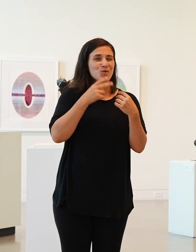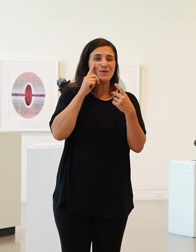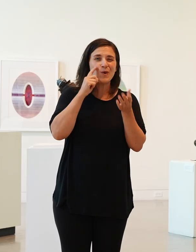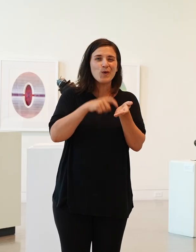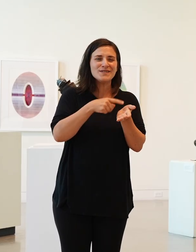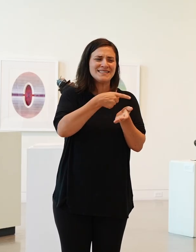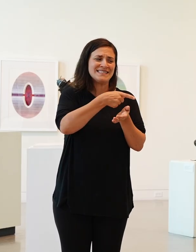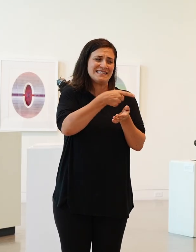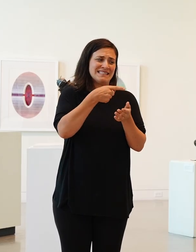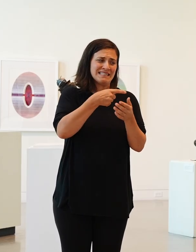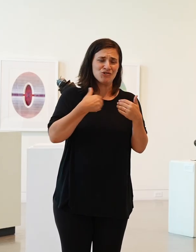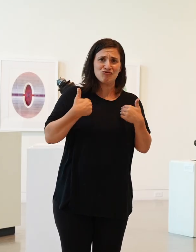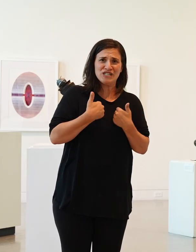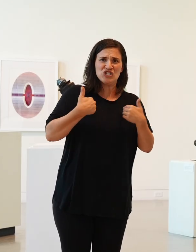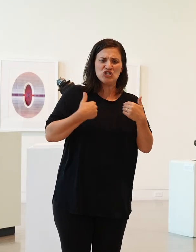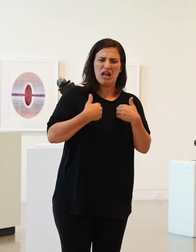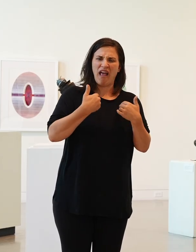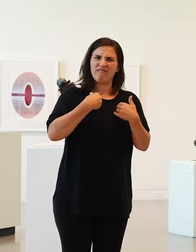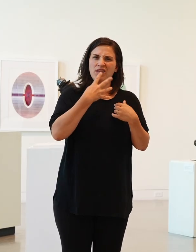likes